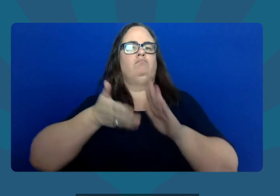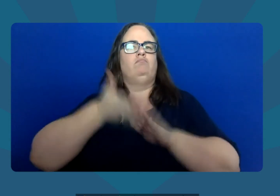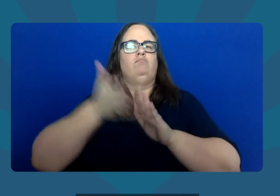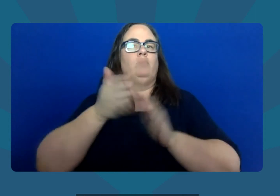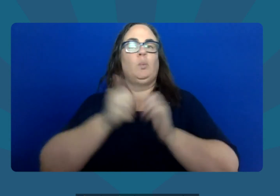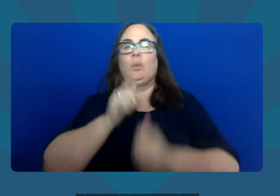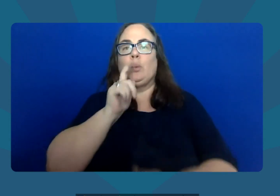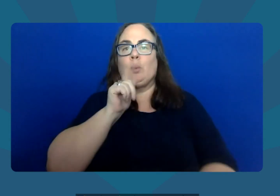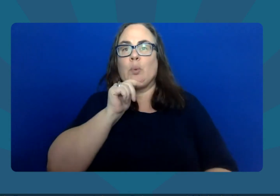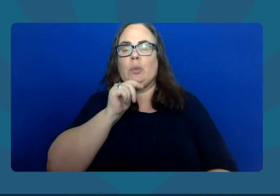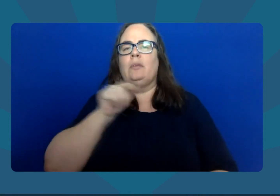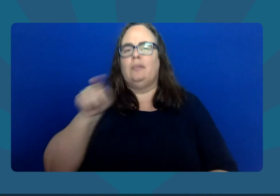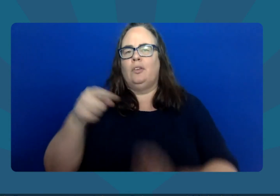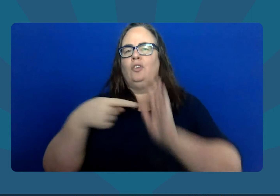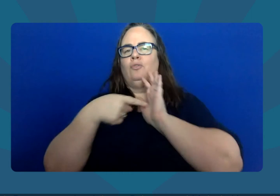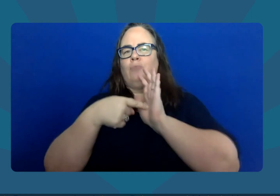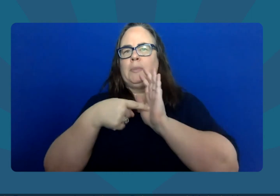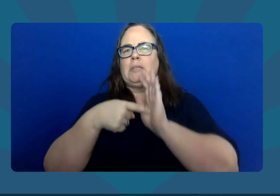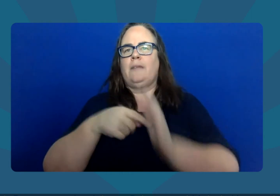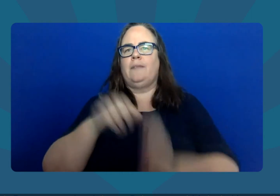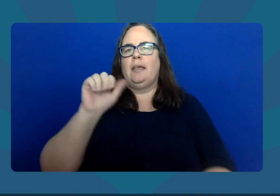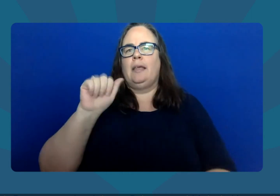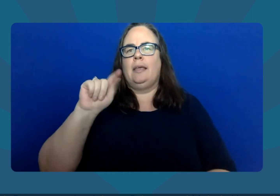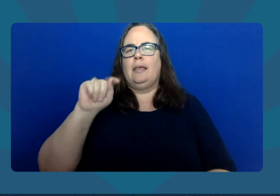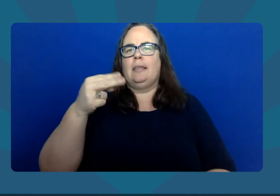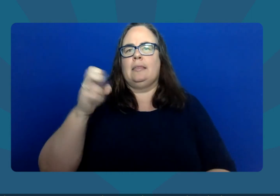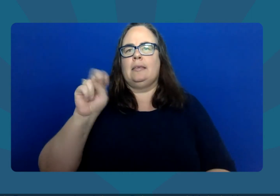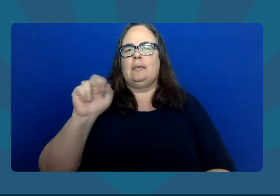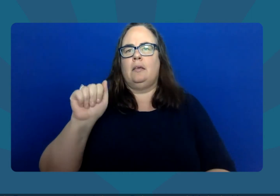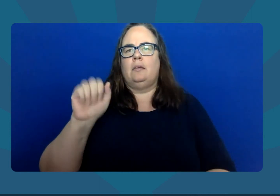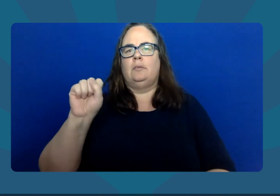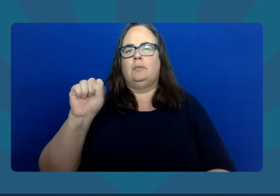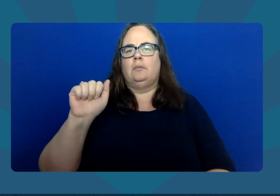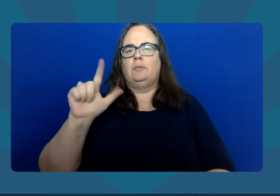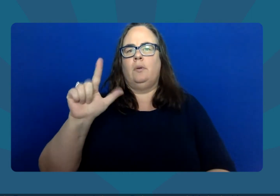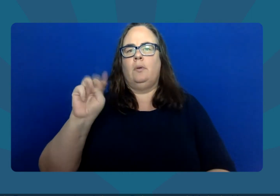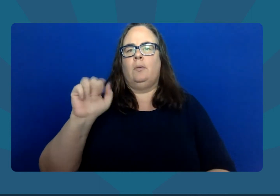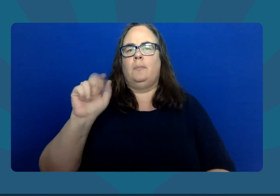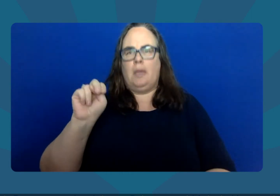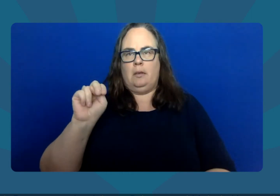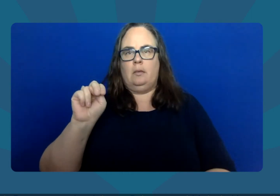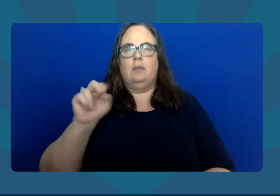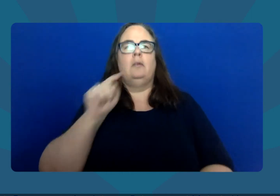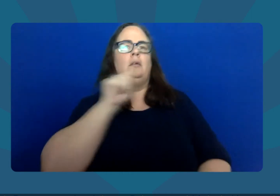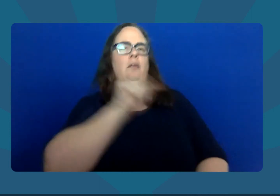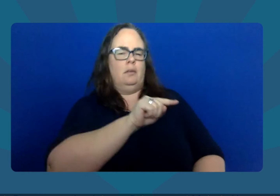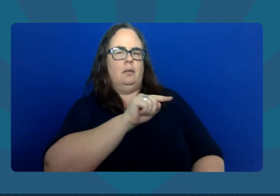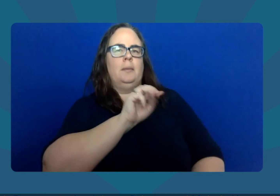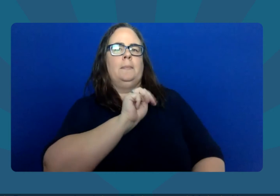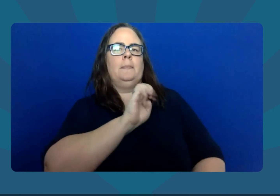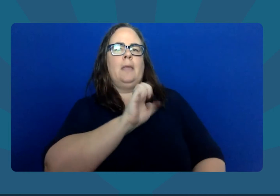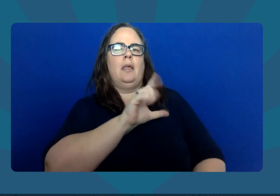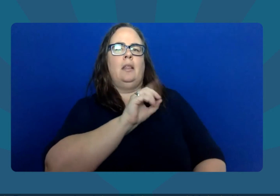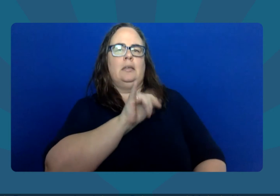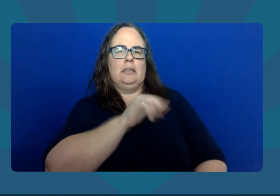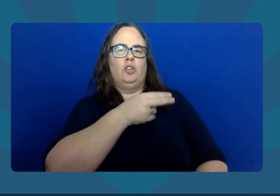That's why I am running with Representative Athena Salman and Melody